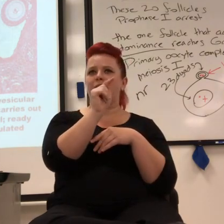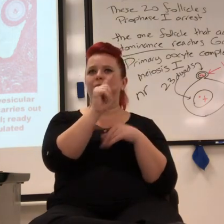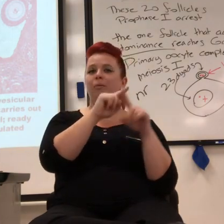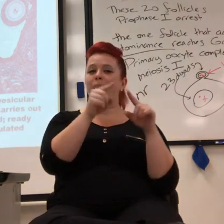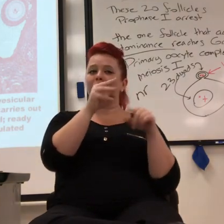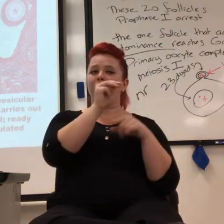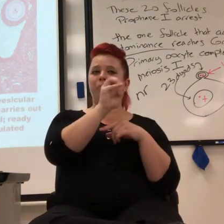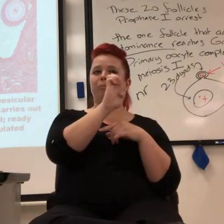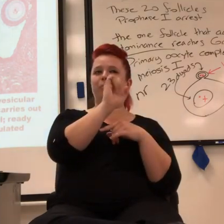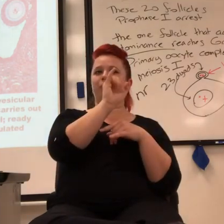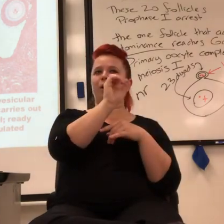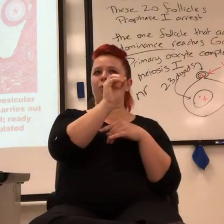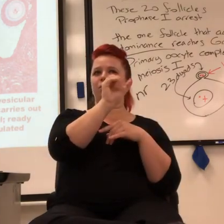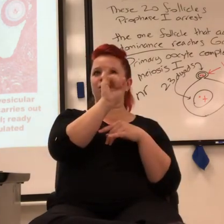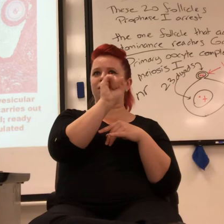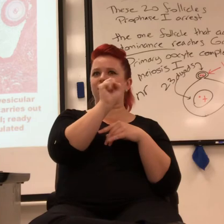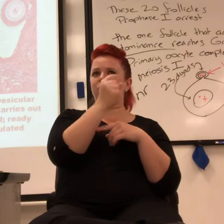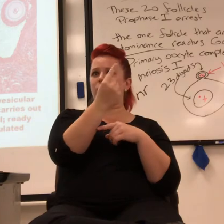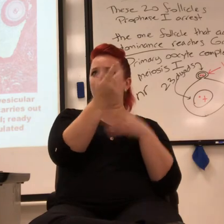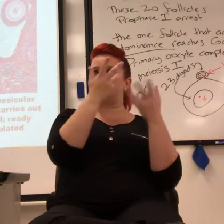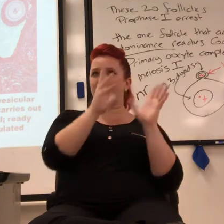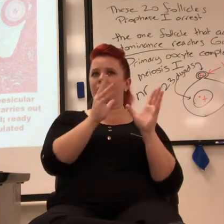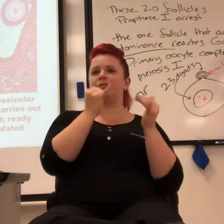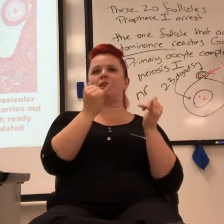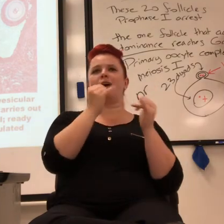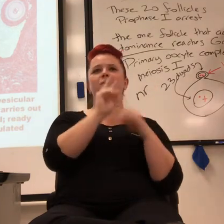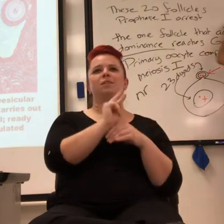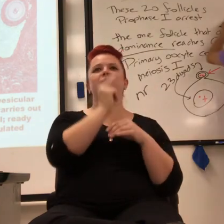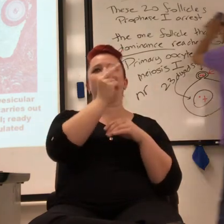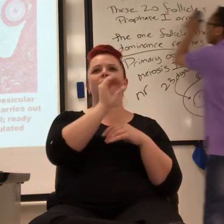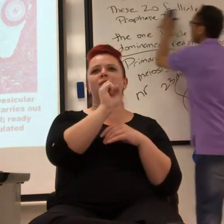now. Alright, so I'm going to erase this.